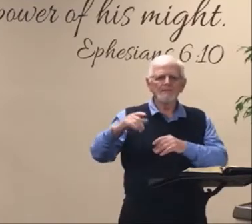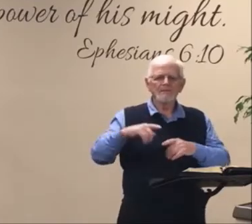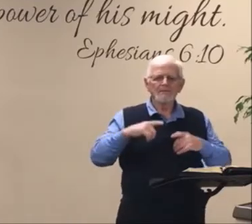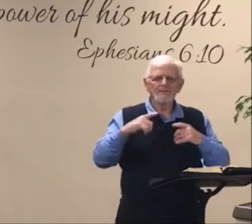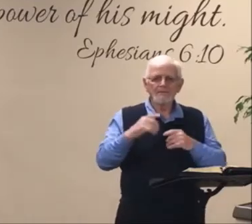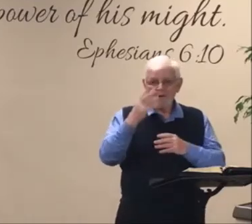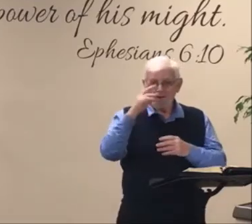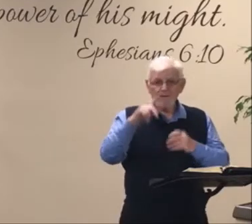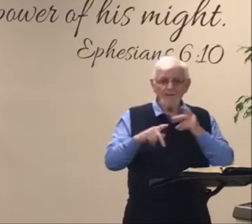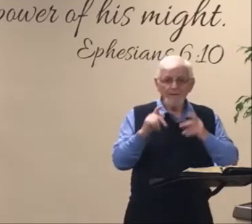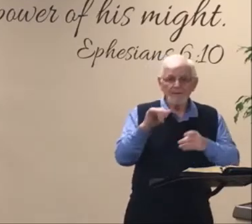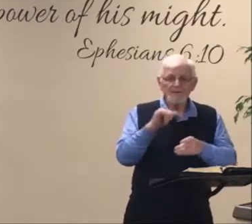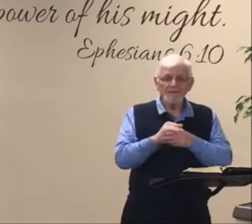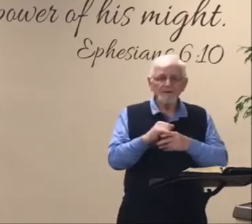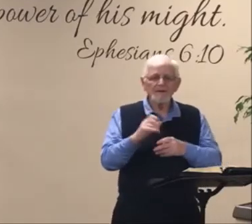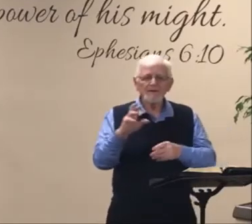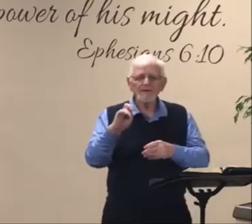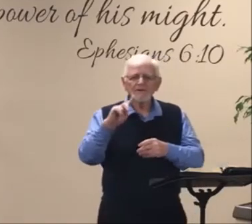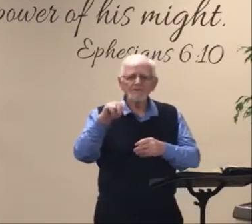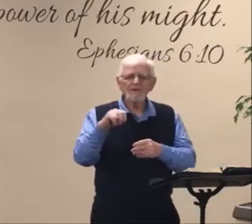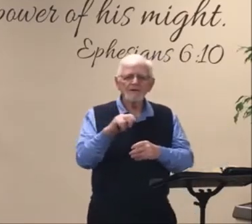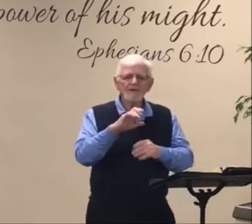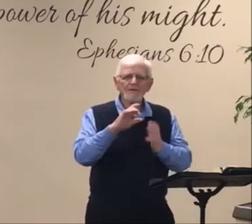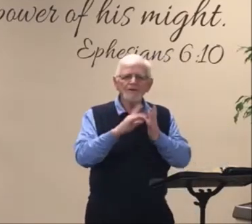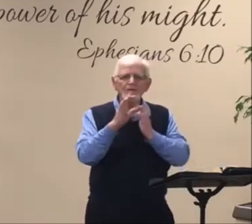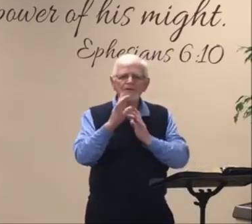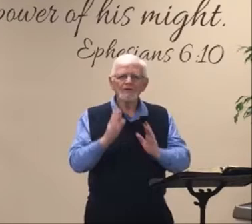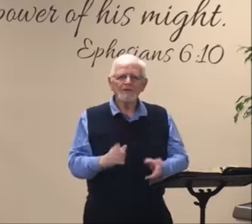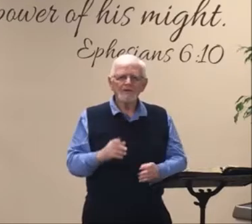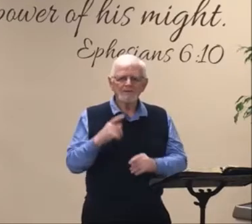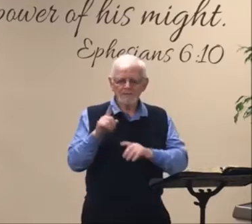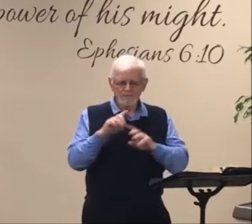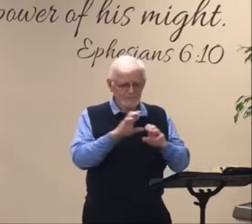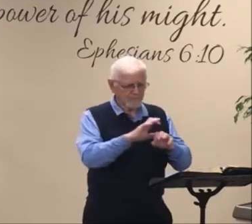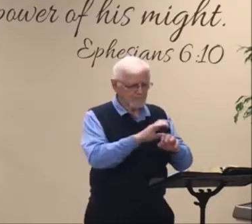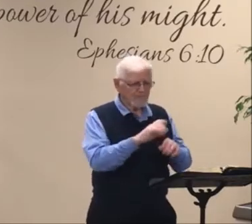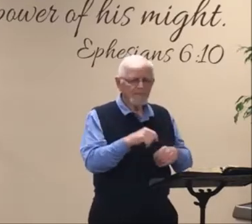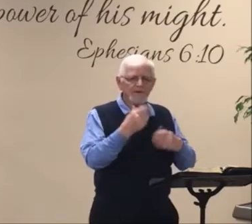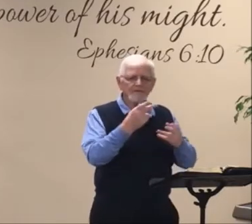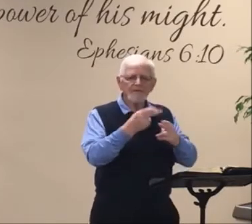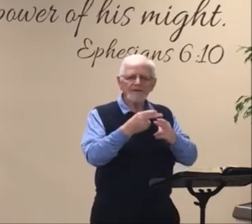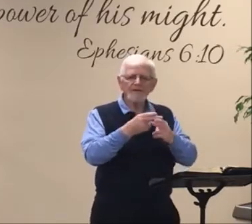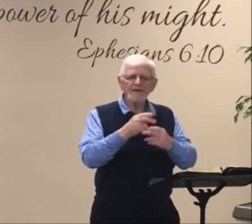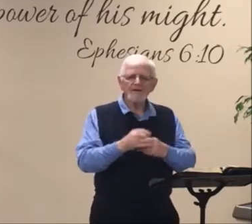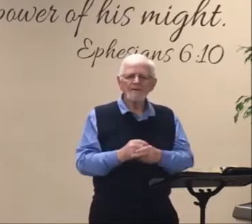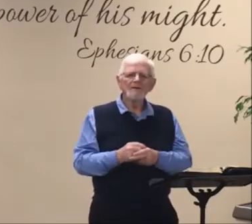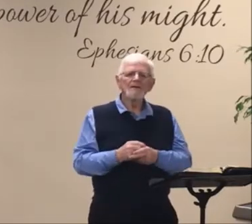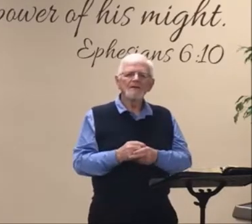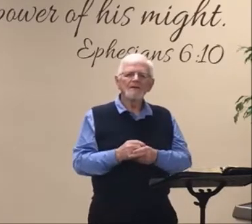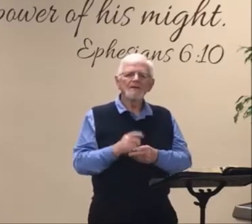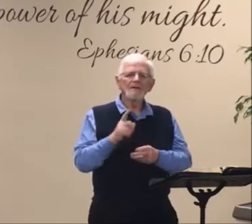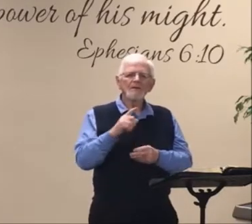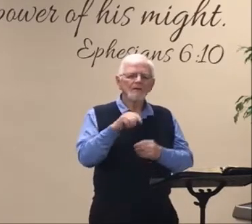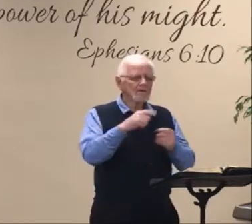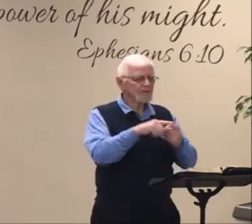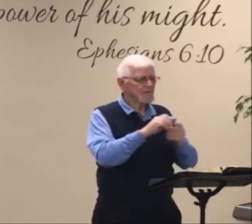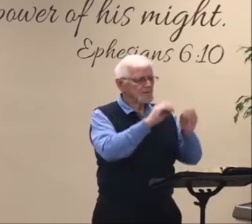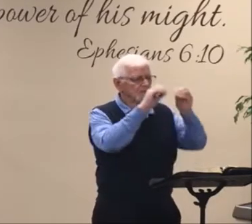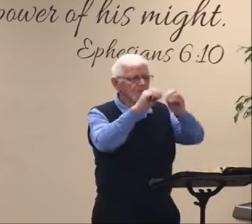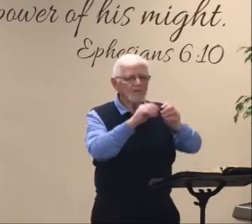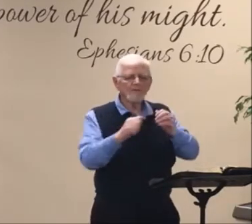I know people in this country, and they say, Christians, different churches I've been to, I give you their names. Hey, we're going to move across